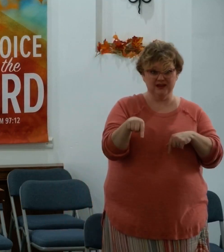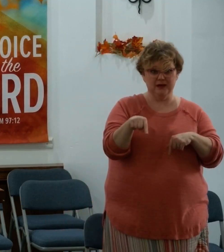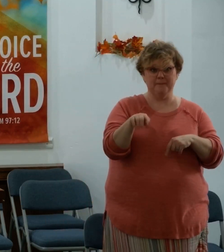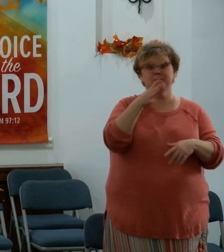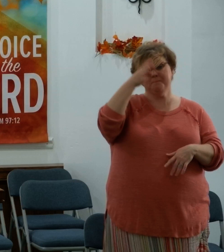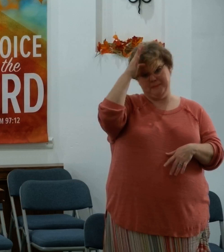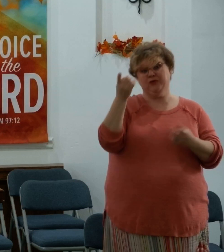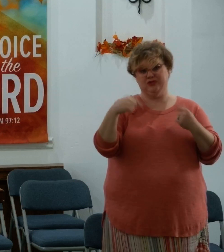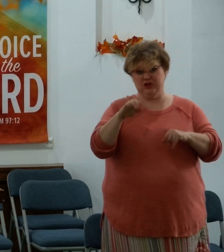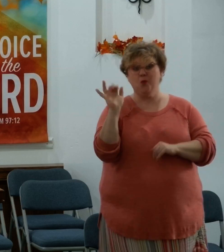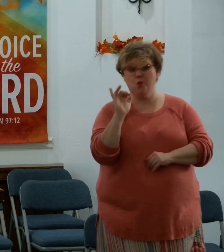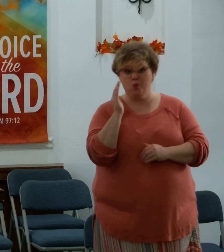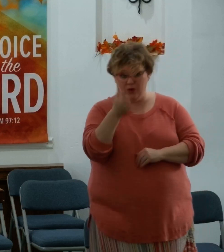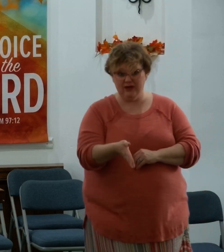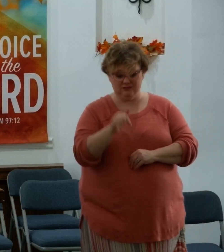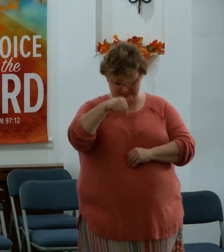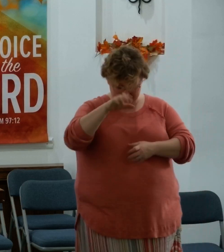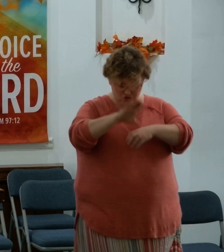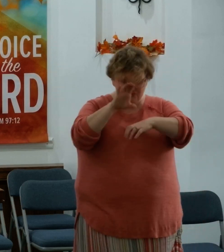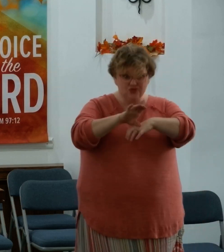will come to this church.